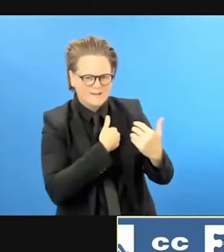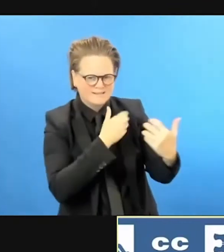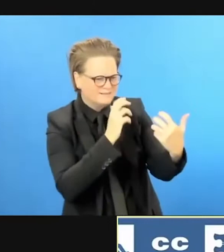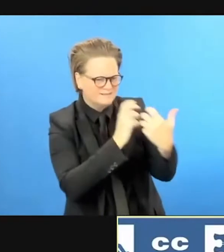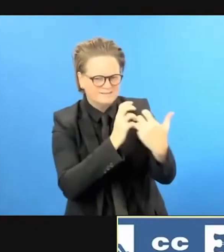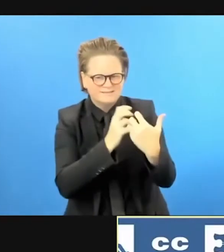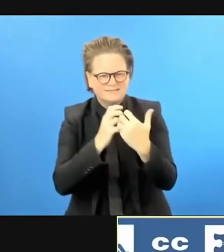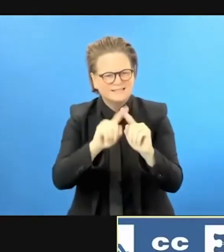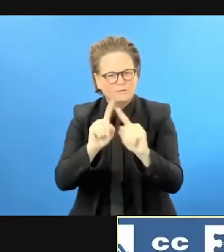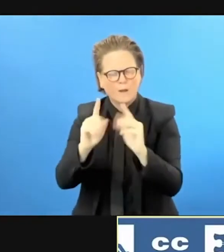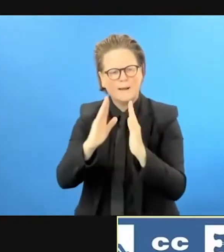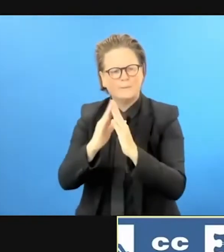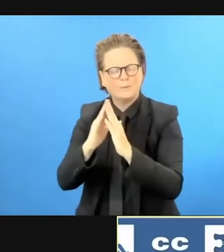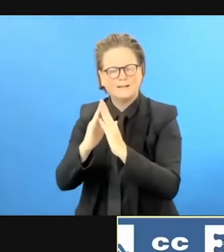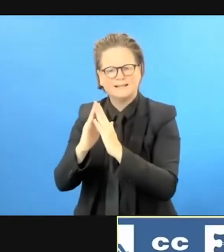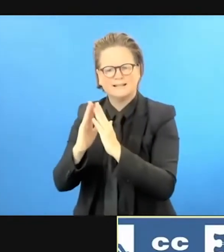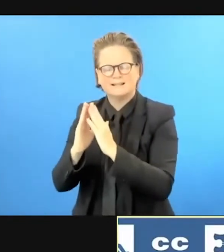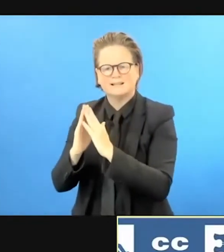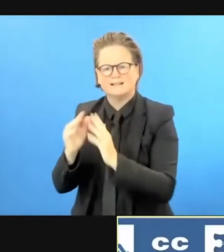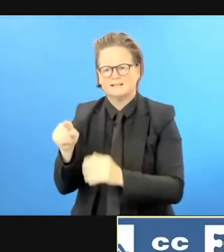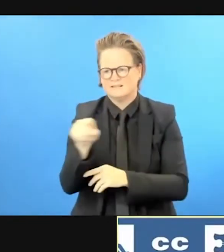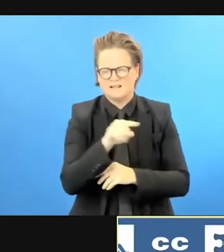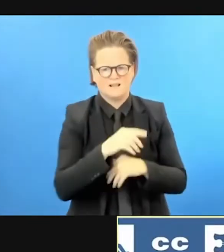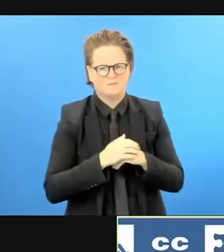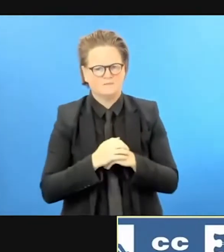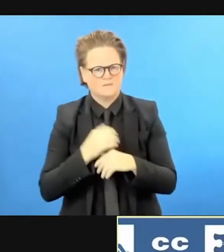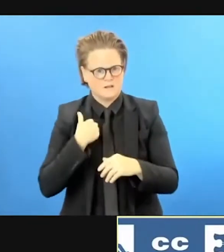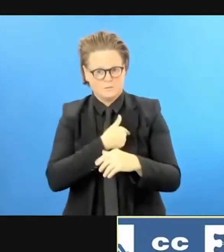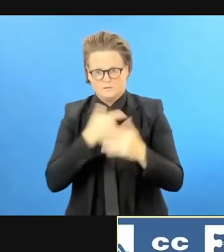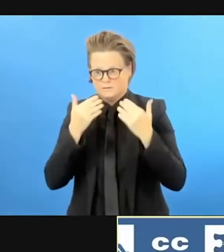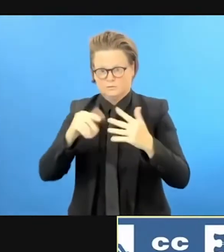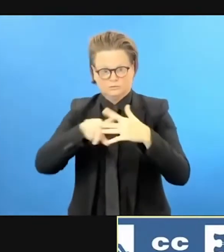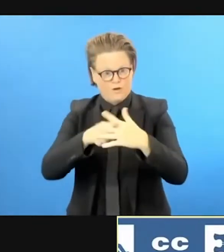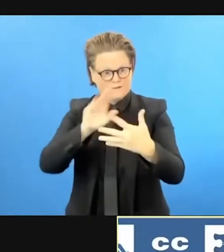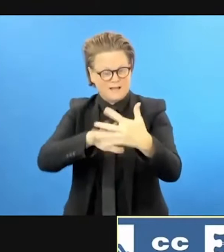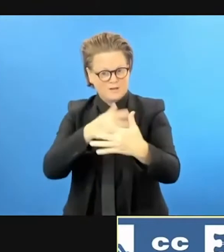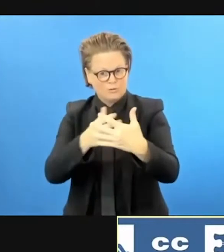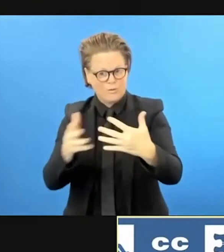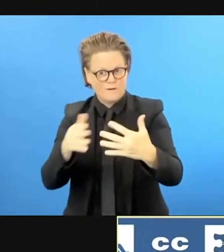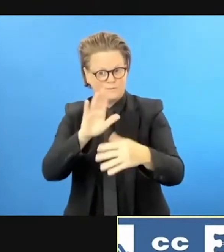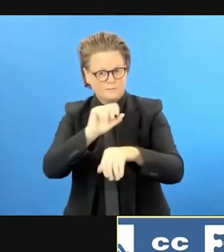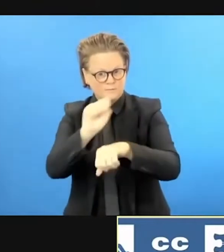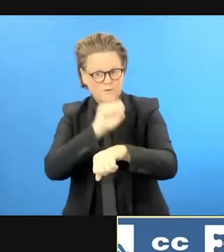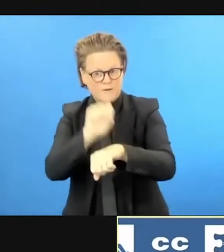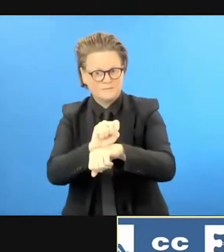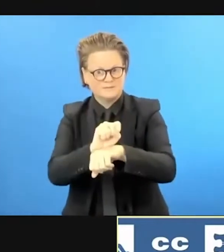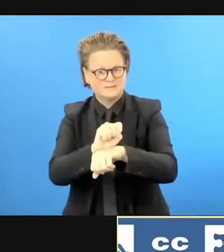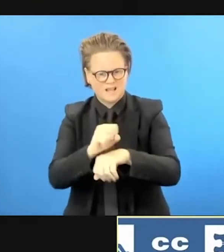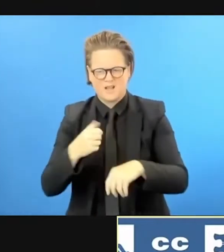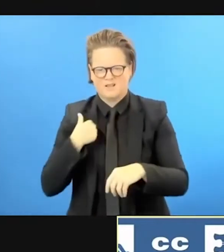begin to schedule your vaccination appointments, we're also trying to be responsive